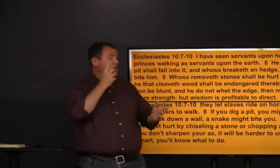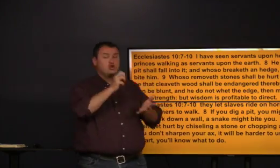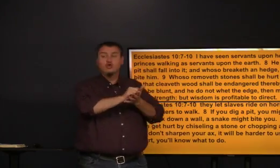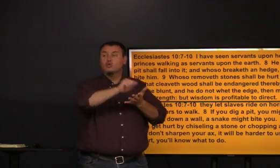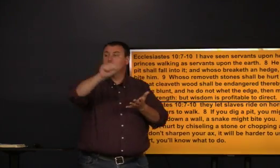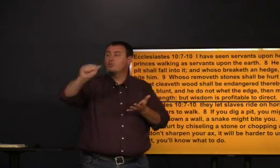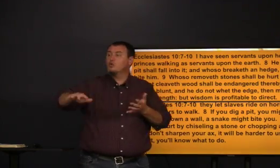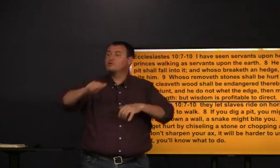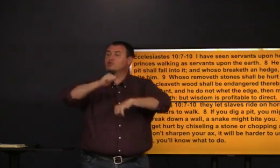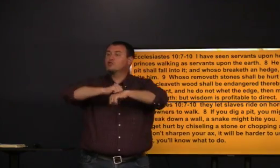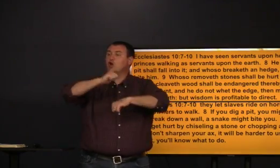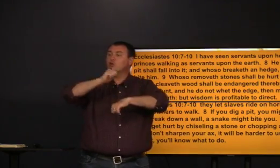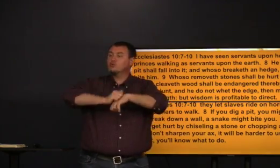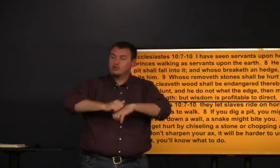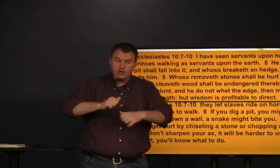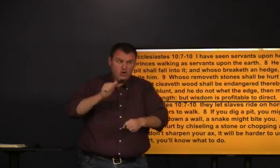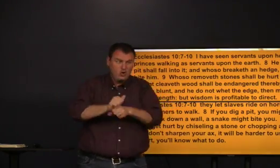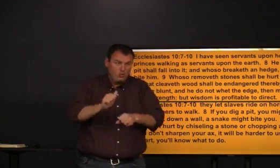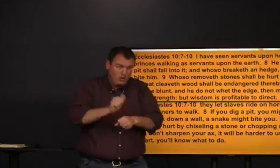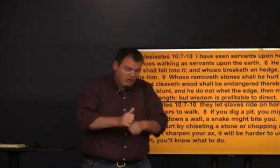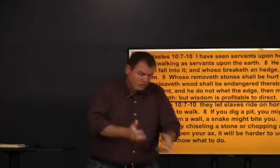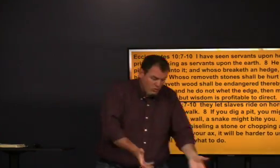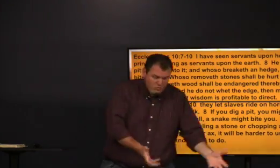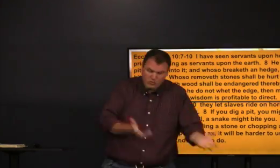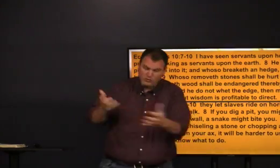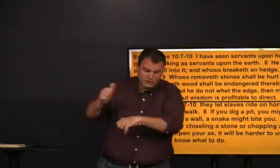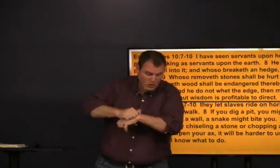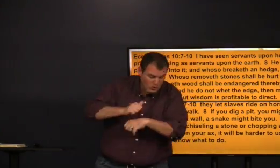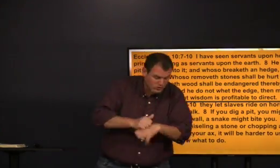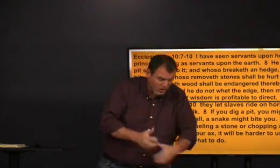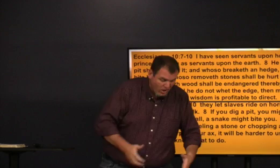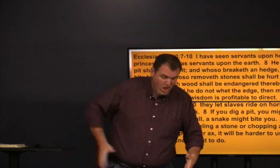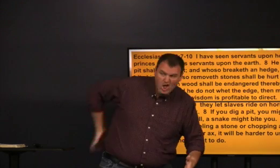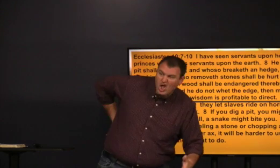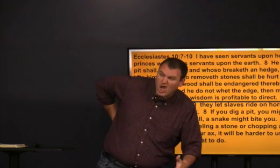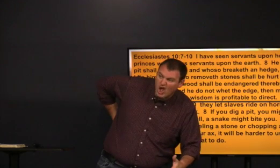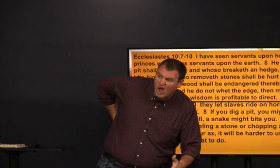You remove stones. Work and remove stones.